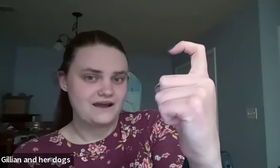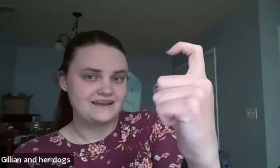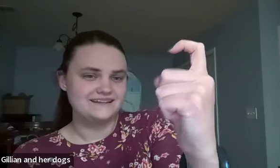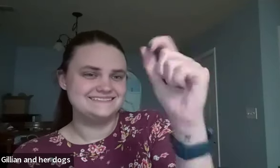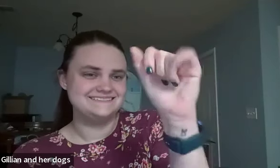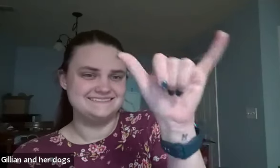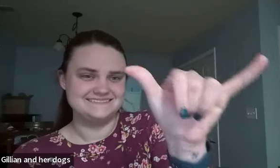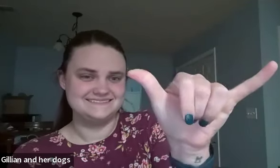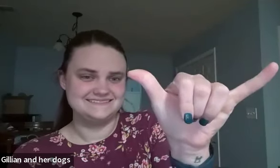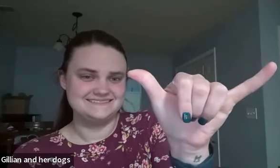Y,